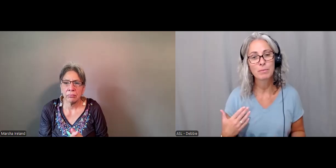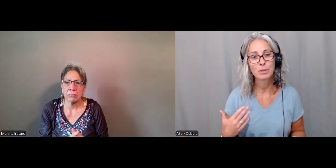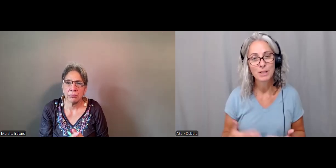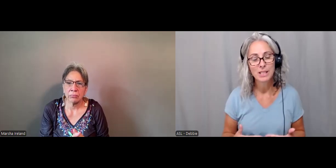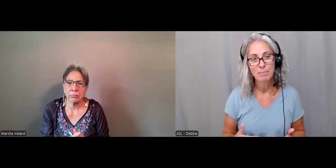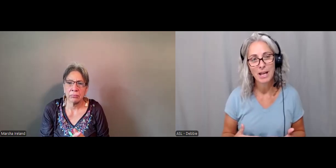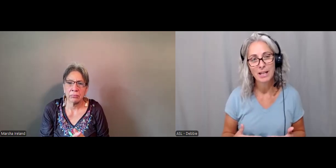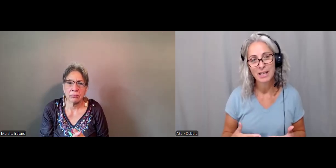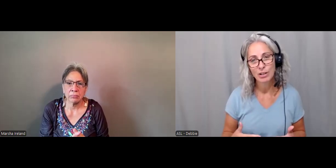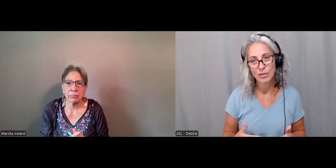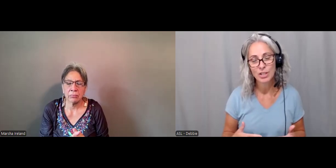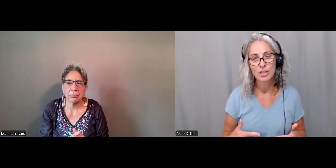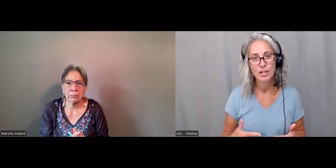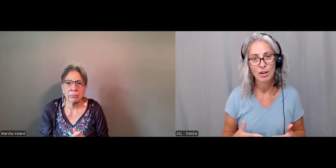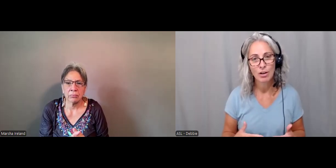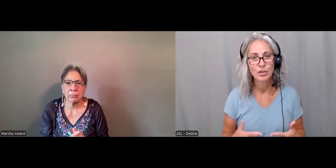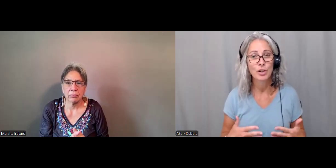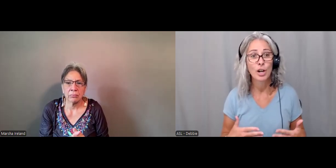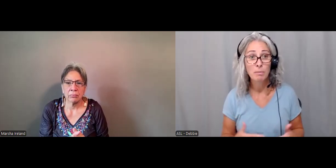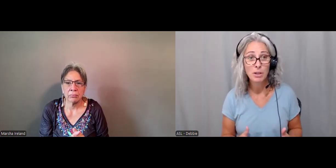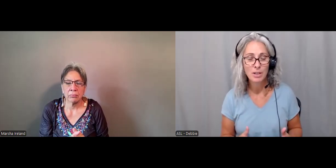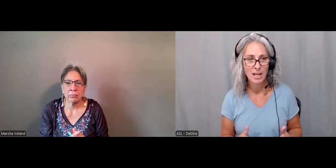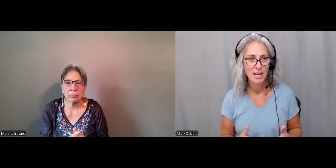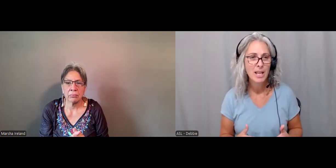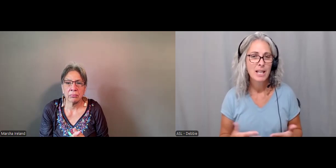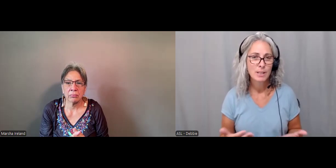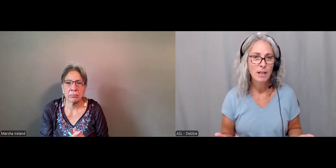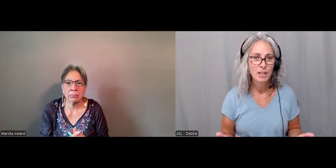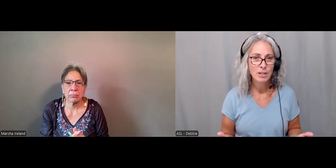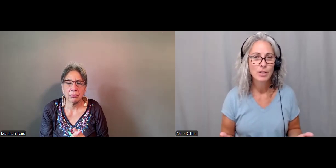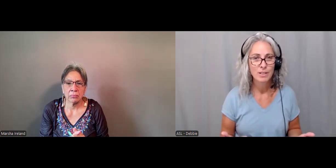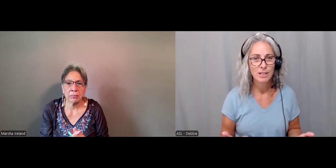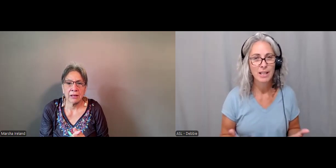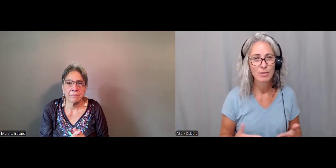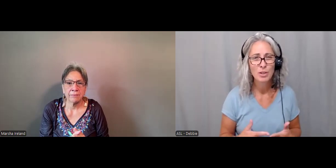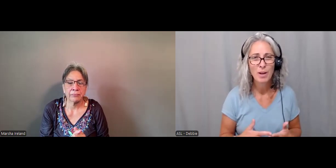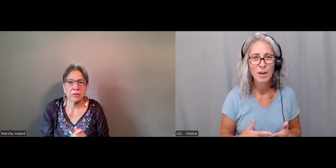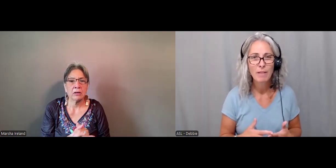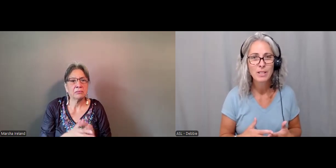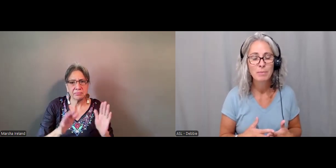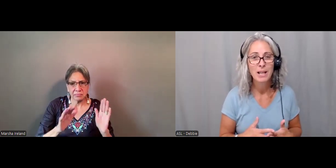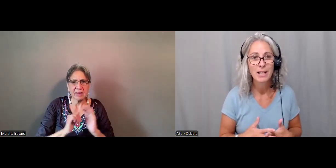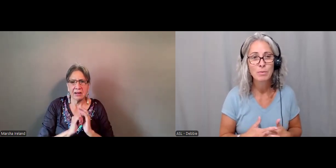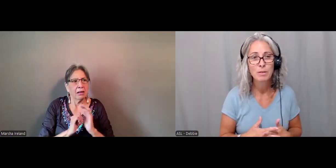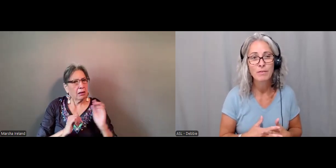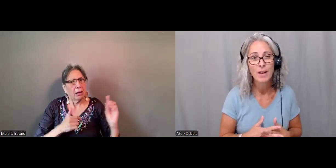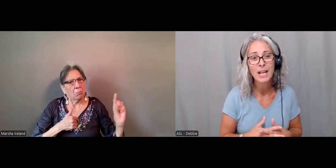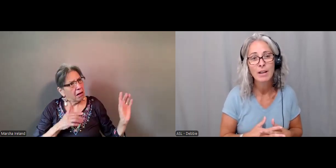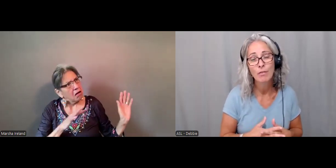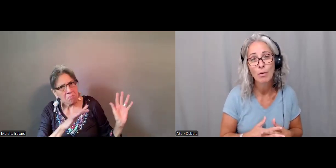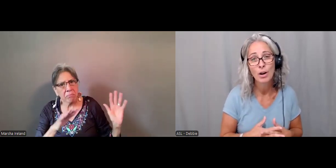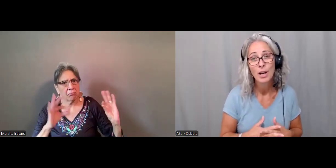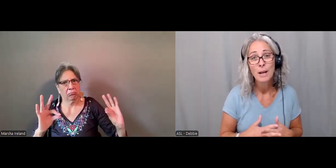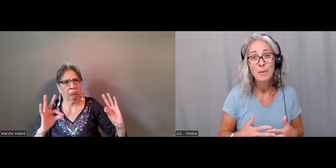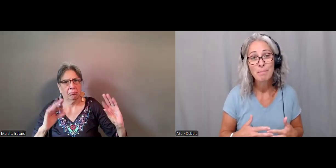be able to participate in our traditions and our culture and our community is by the use of a sign language. And quite often, because we've been